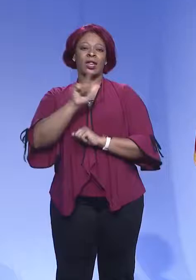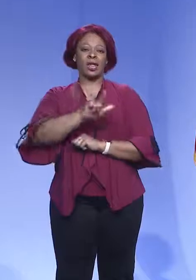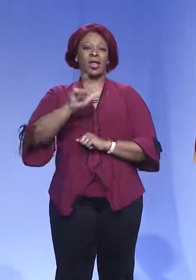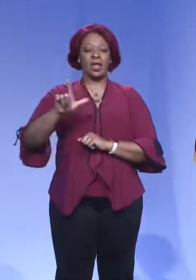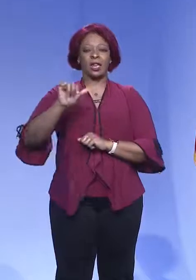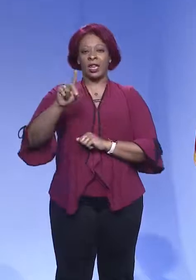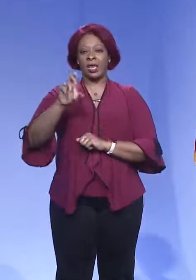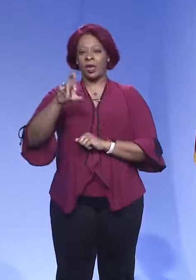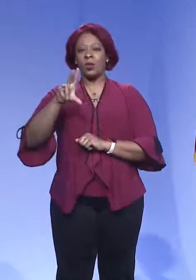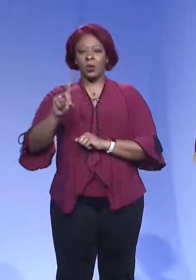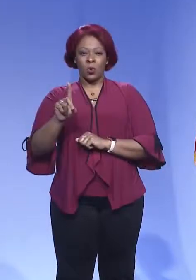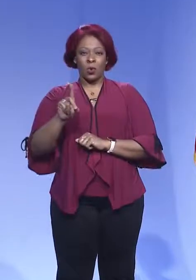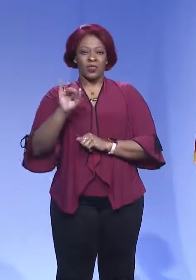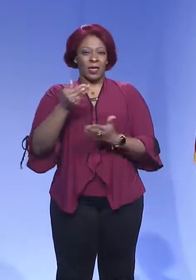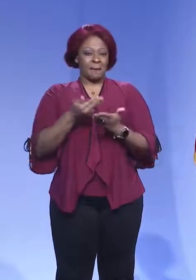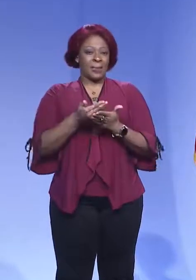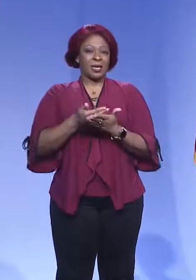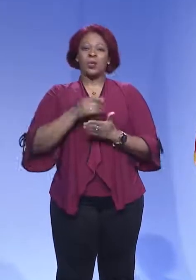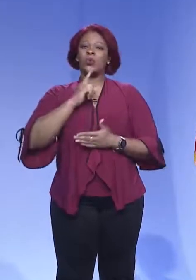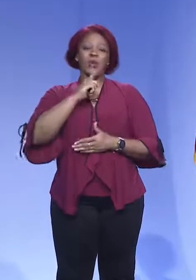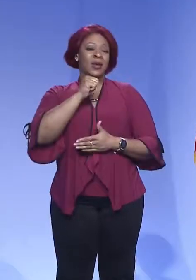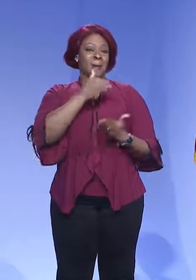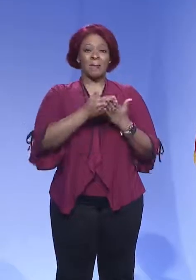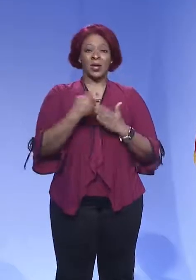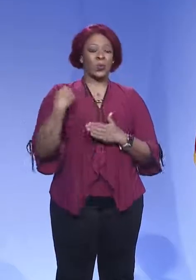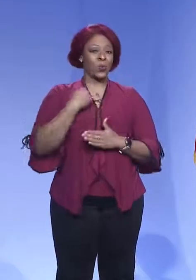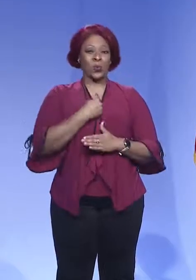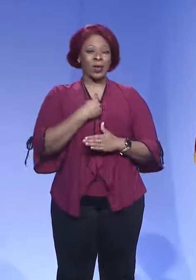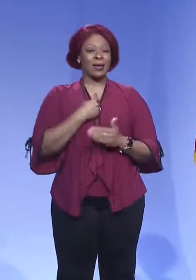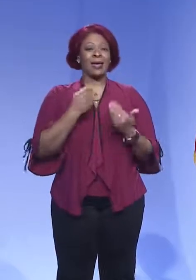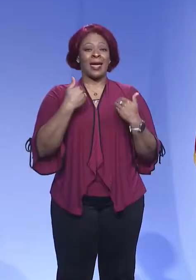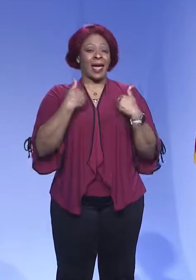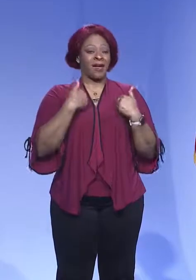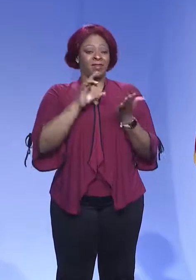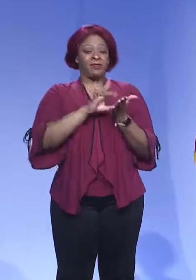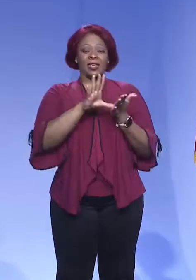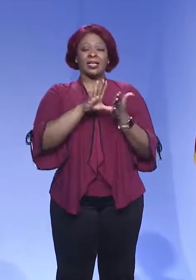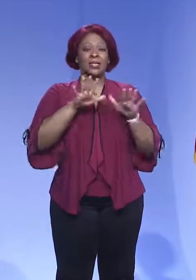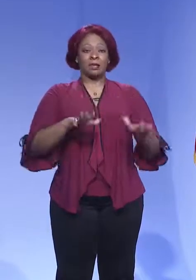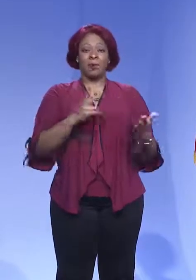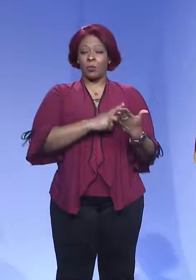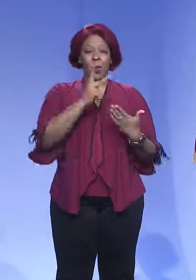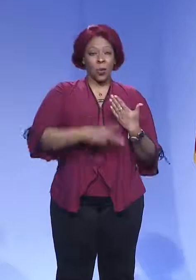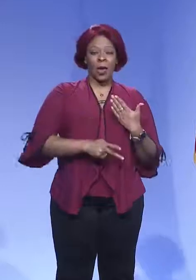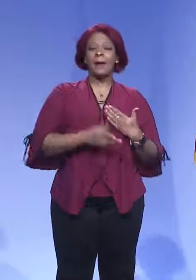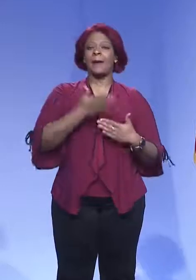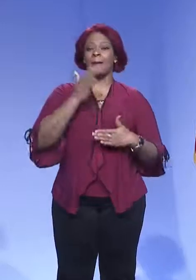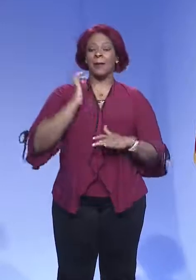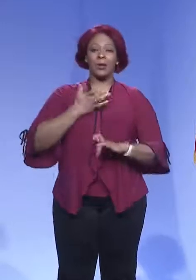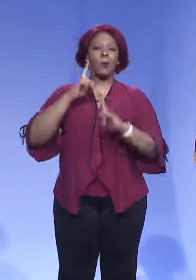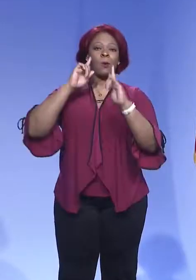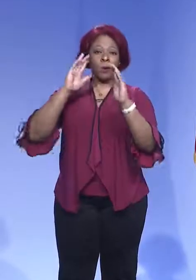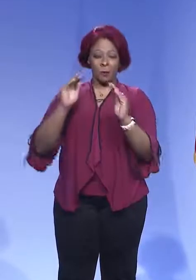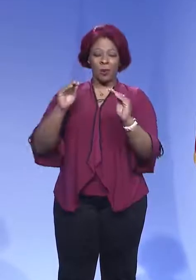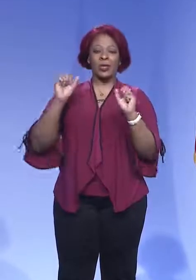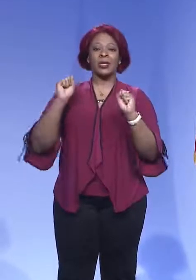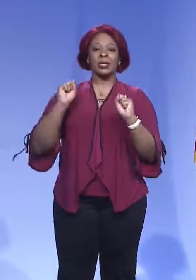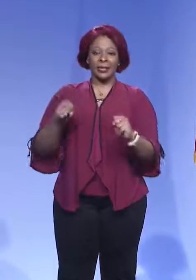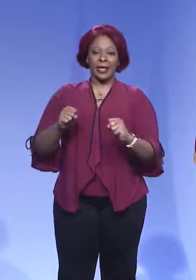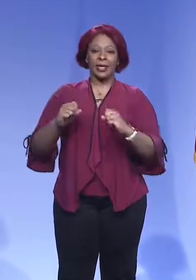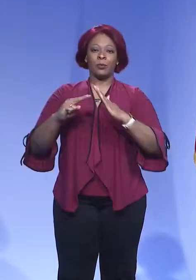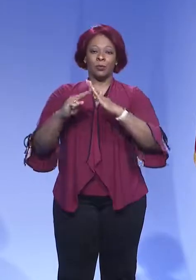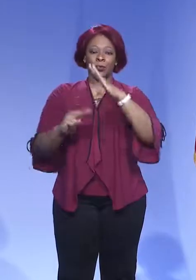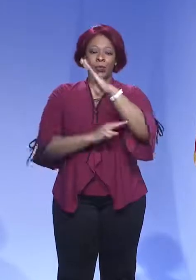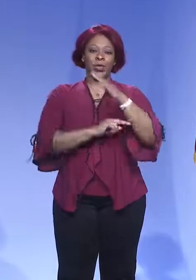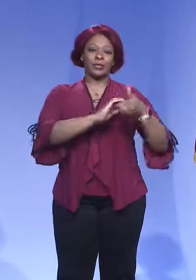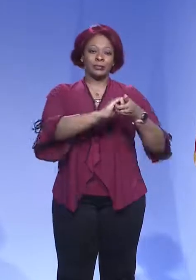money is, it's certainly not the money that we had through the eviction settlement program, but it is our hope that it will be a bridge until we